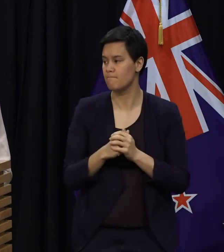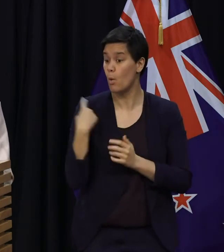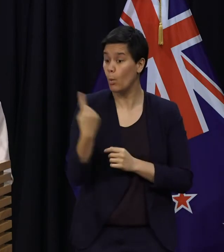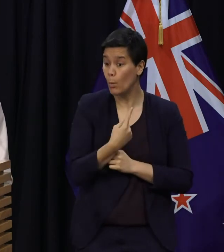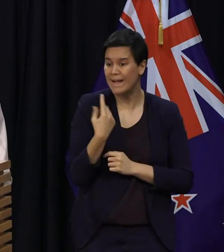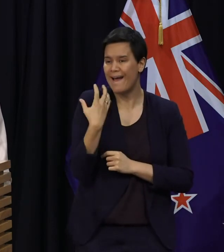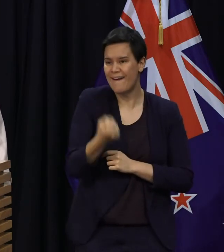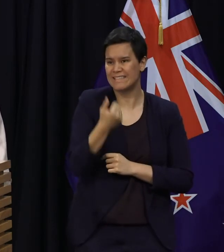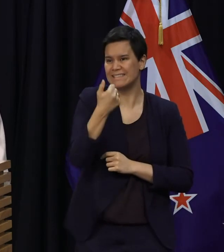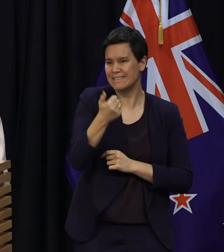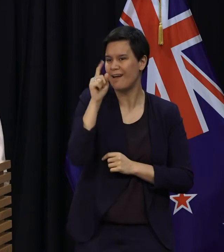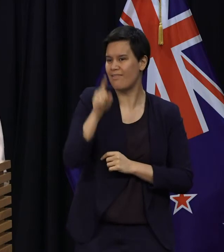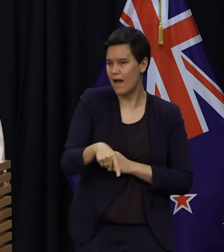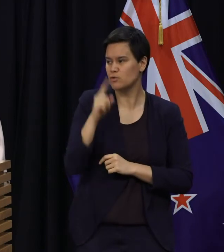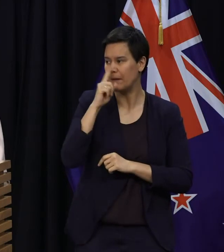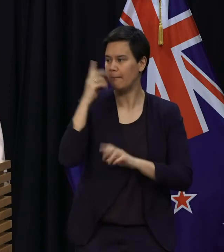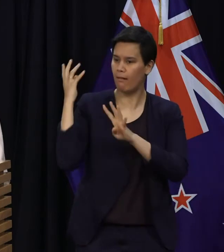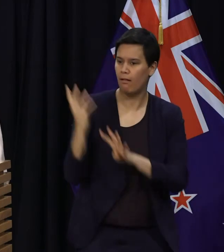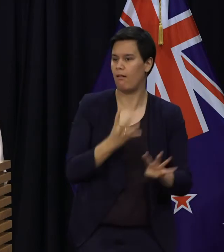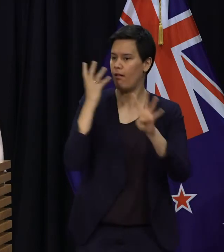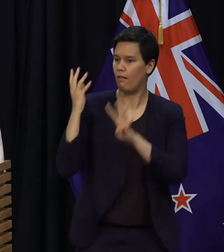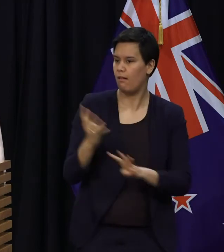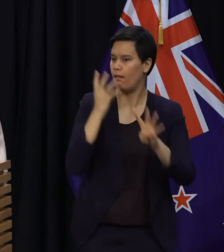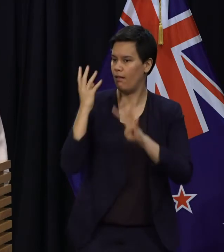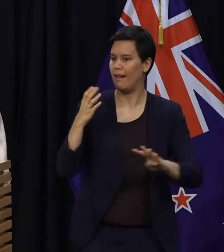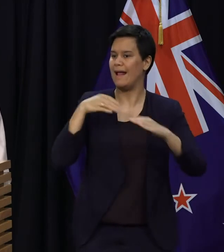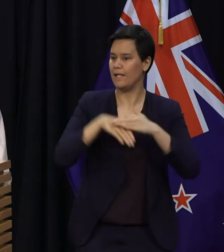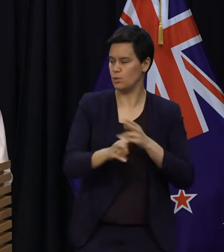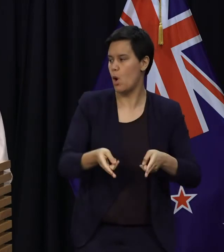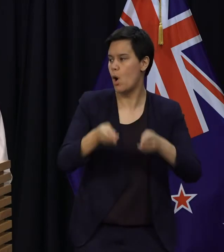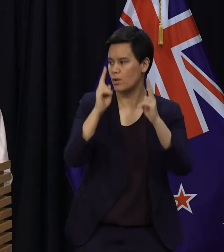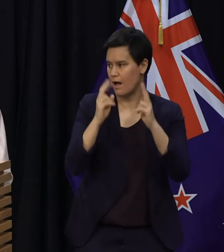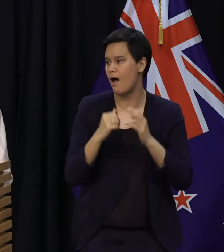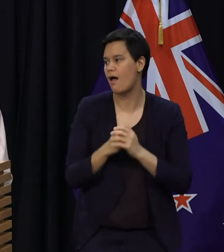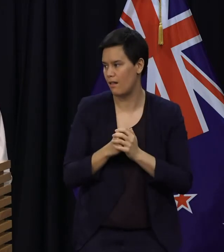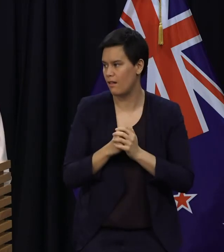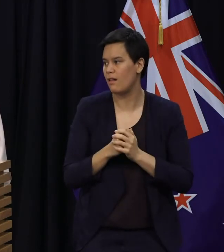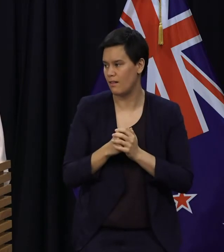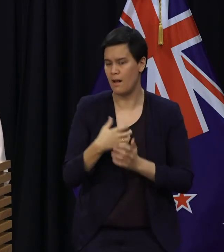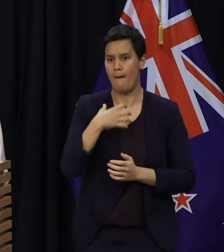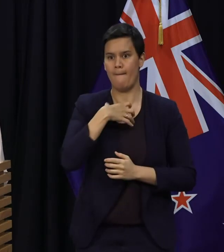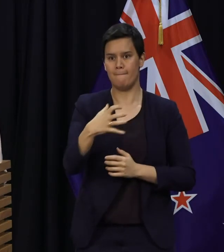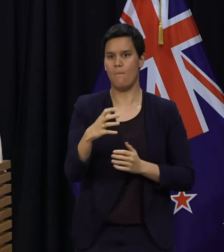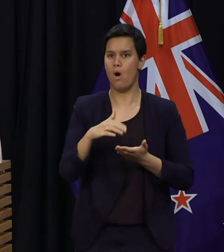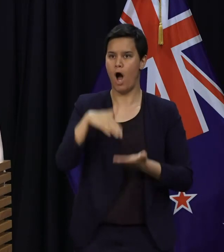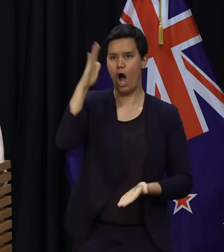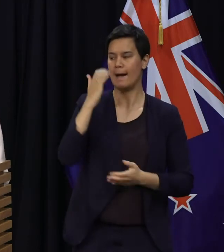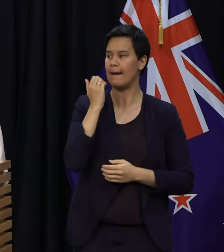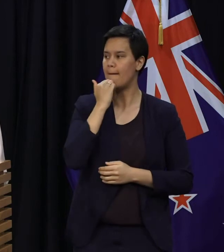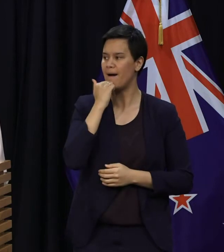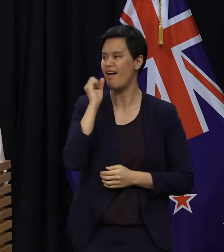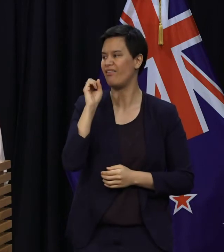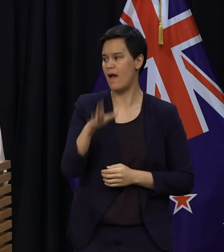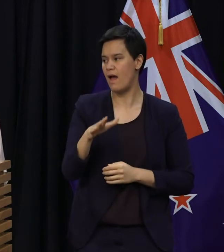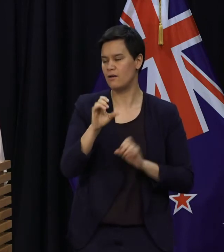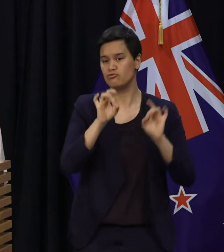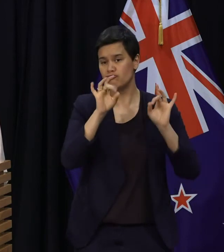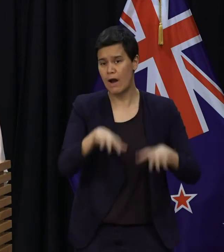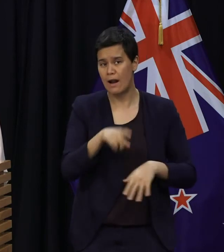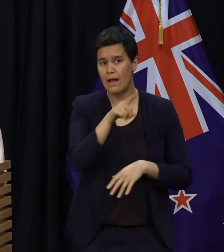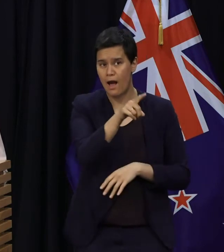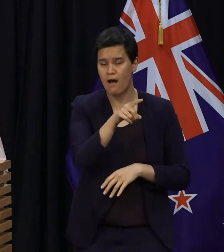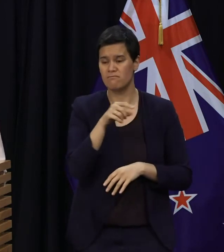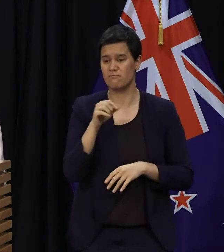people coming through in any given period of time. It's per capita higher than the likes of Australia. It's much more rigorous than most